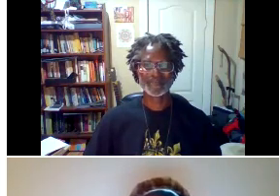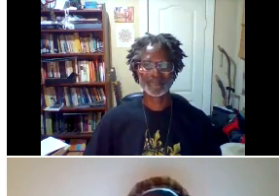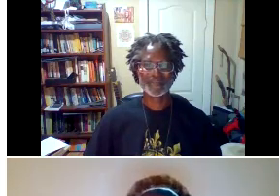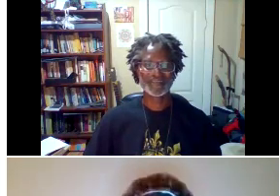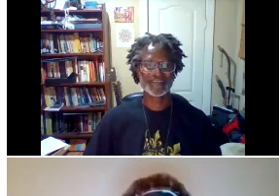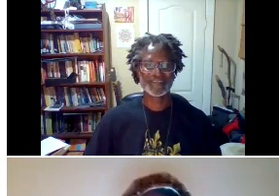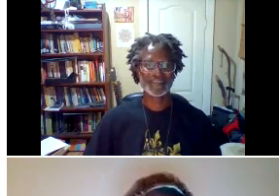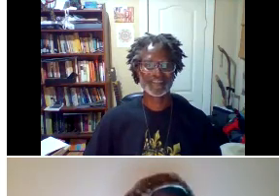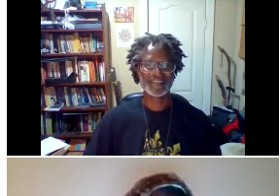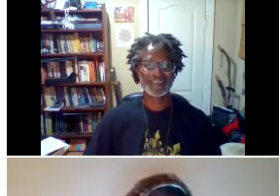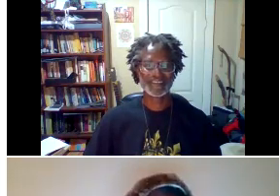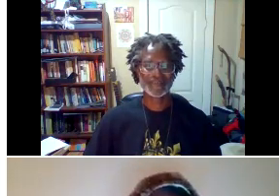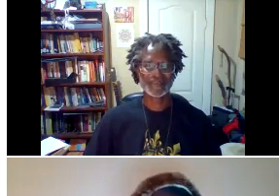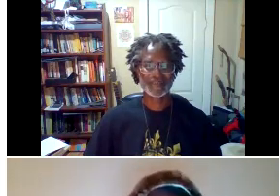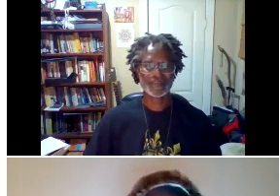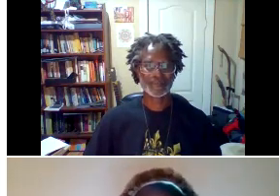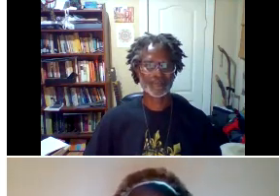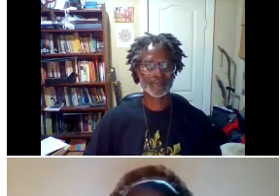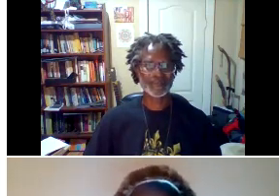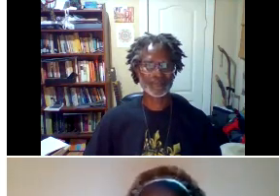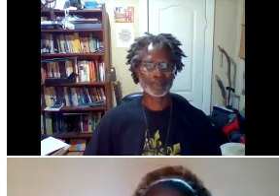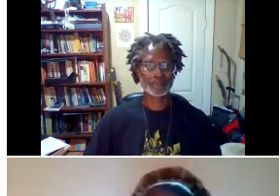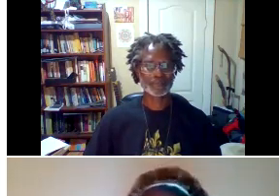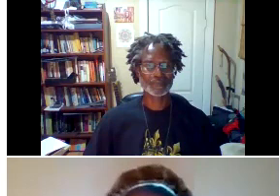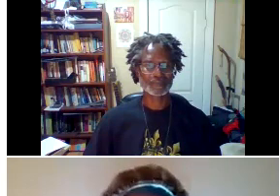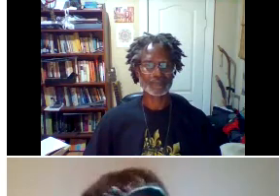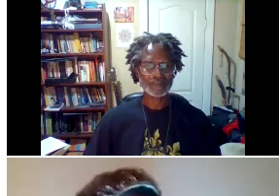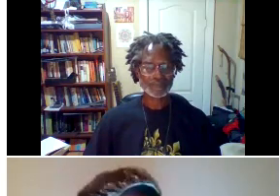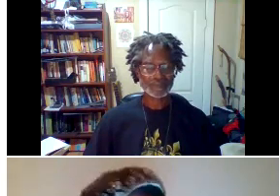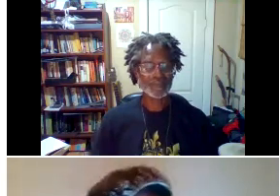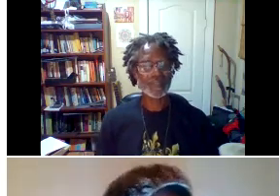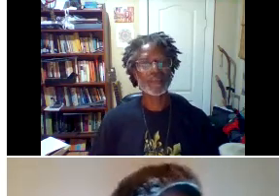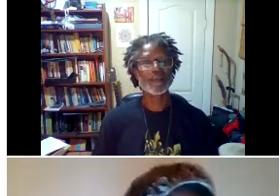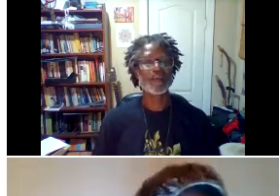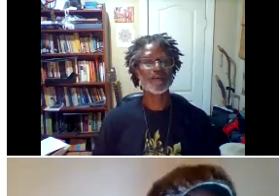or any other opposites you might want to know that I might know the sign to?